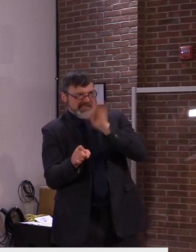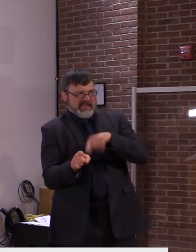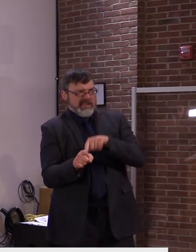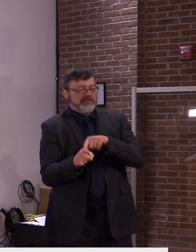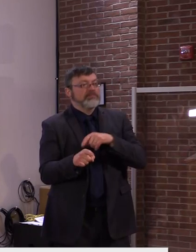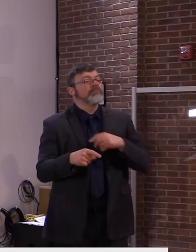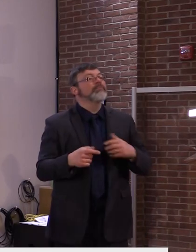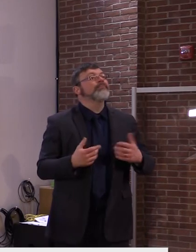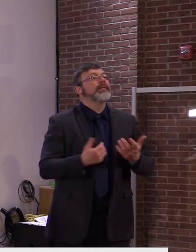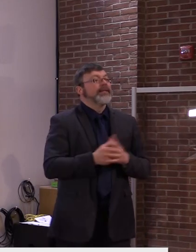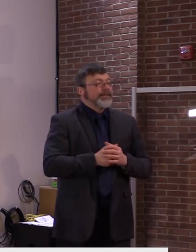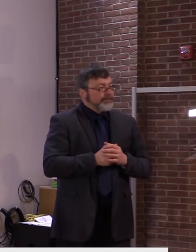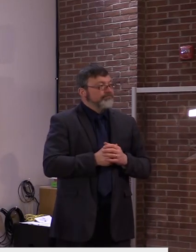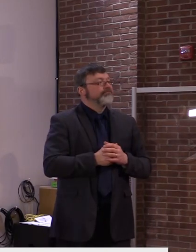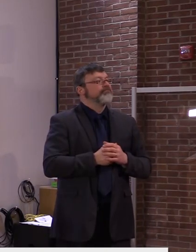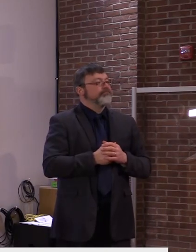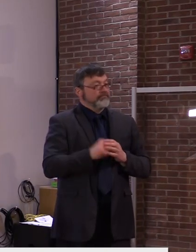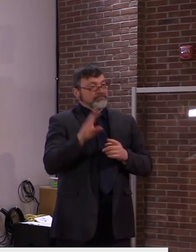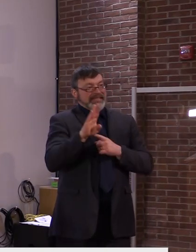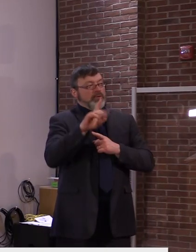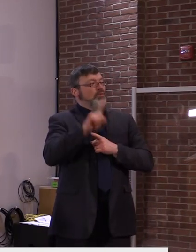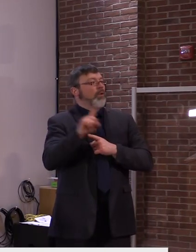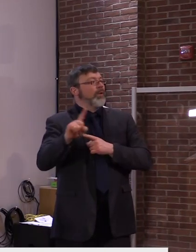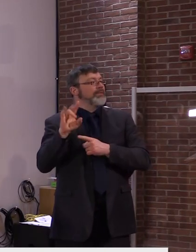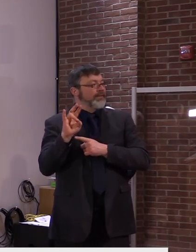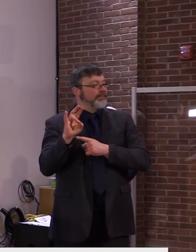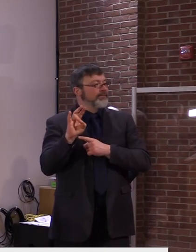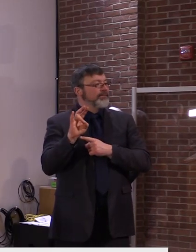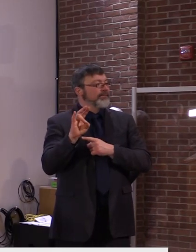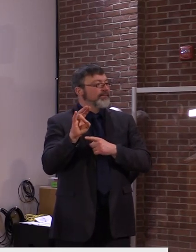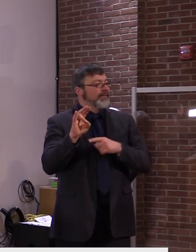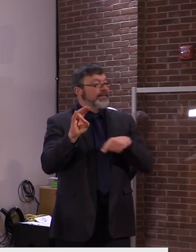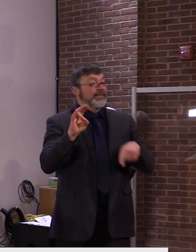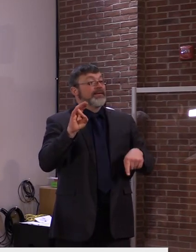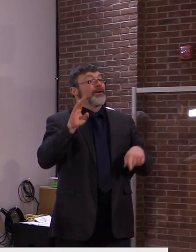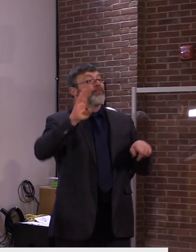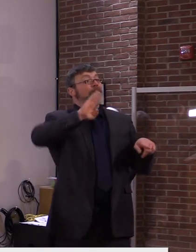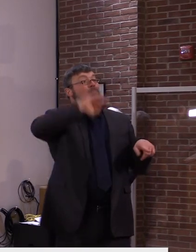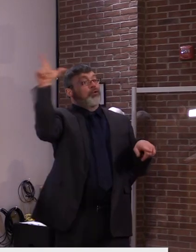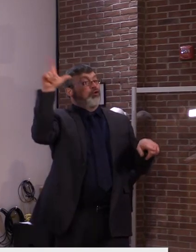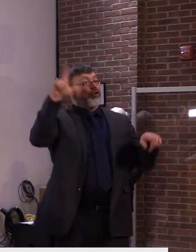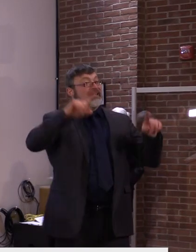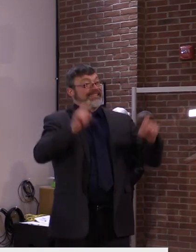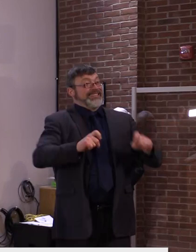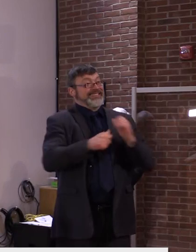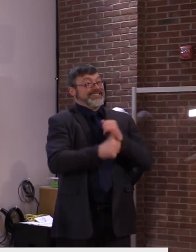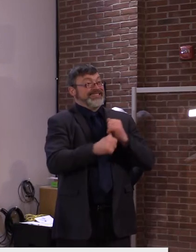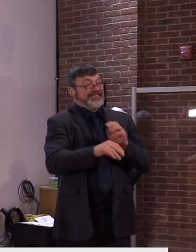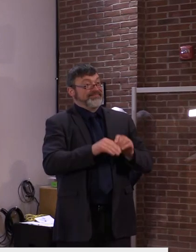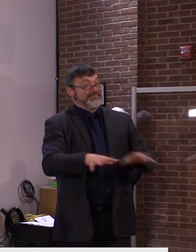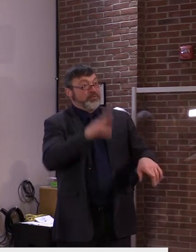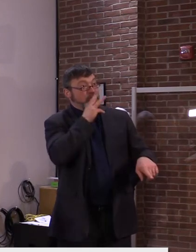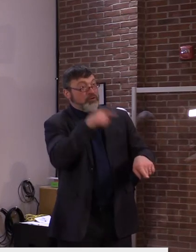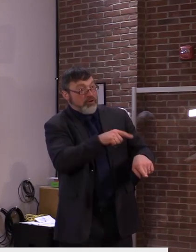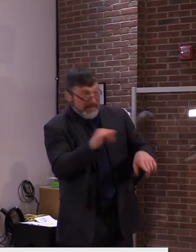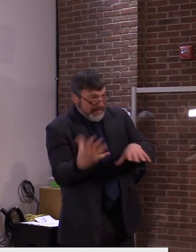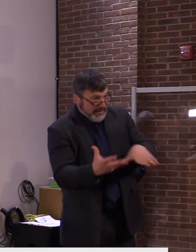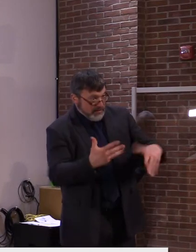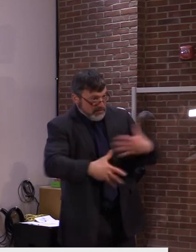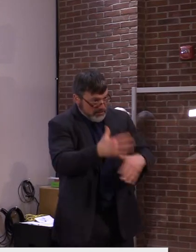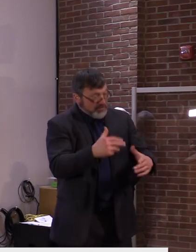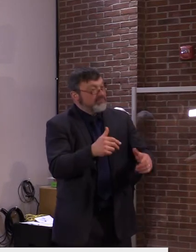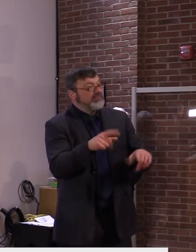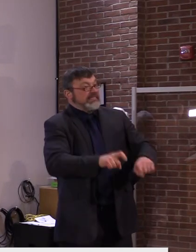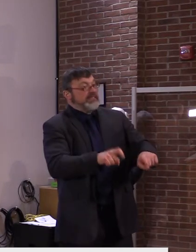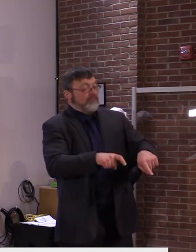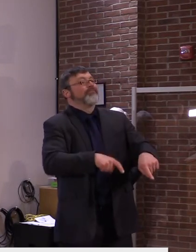two COVID-19 virus mutations that are associated with the B117 mutant or variant, which